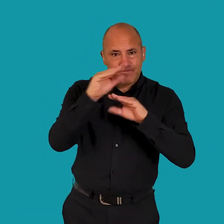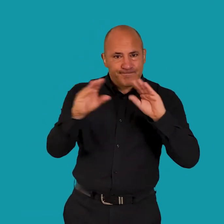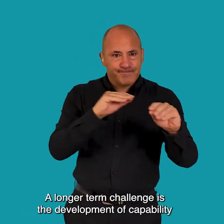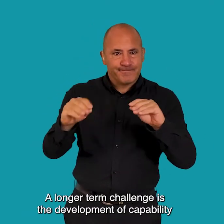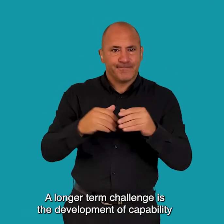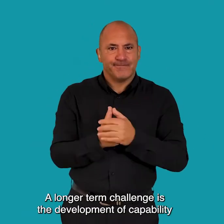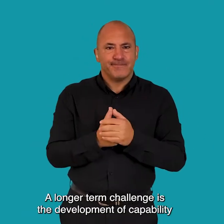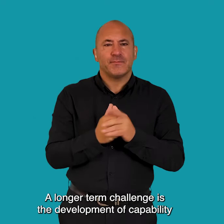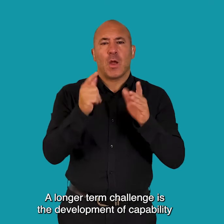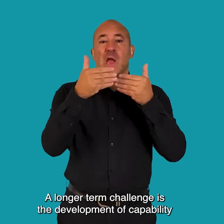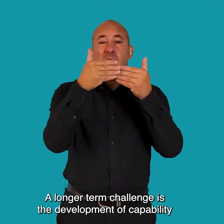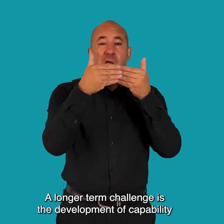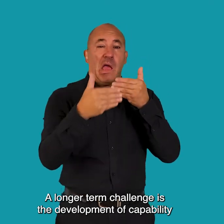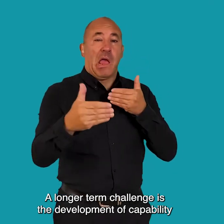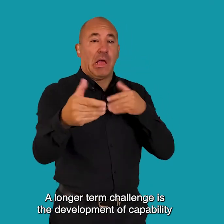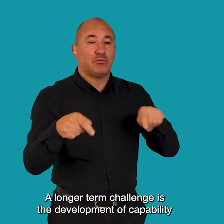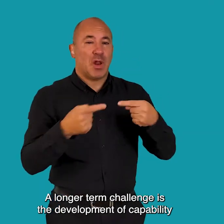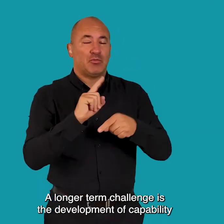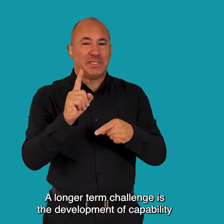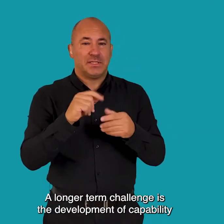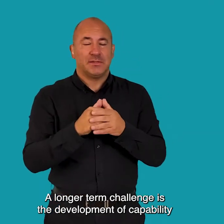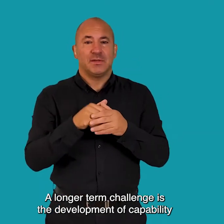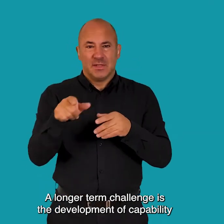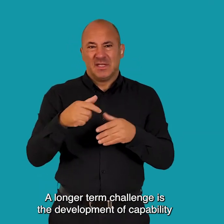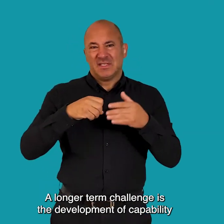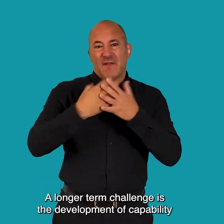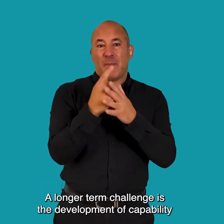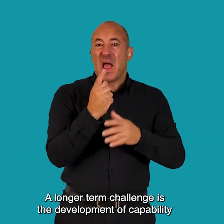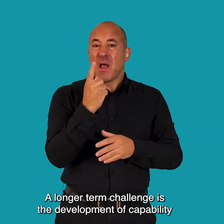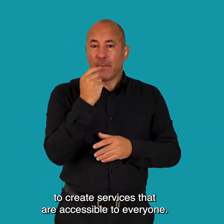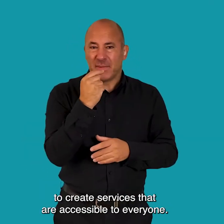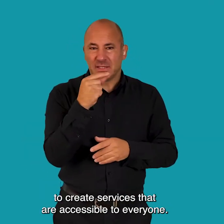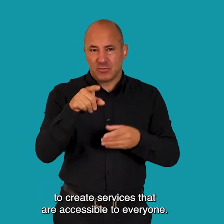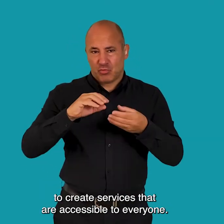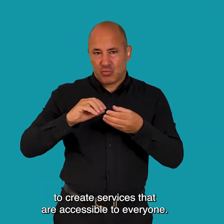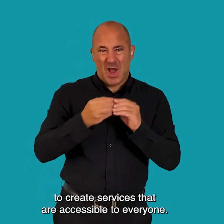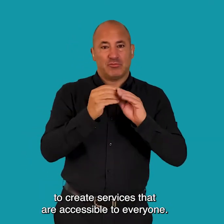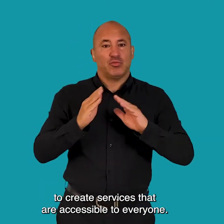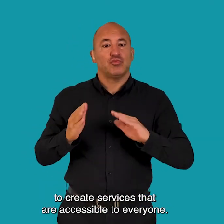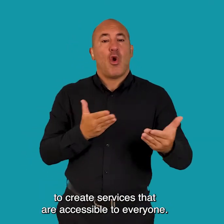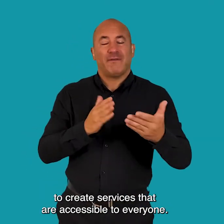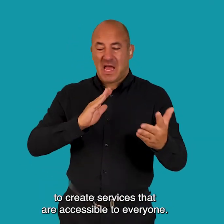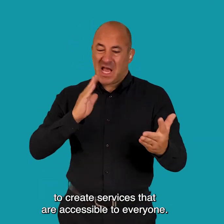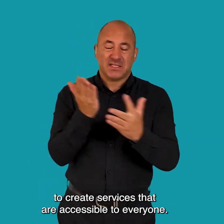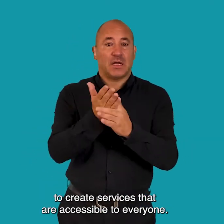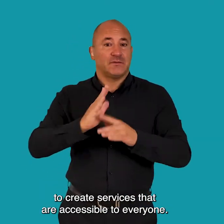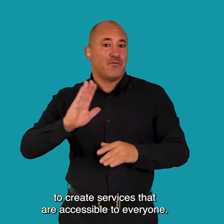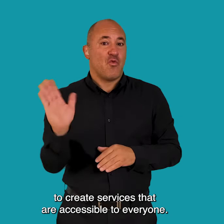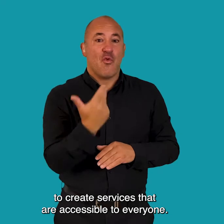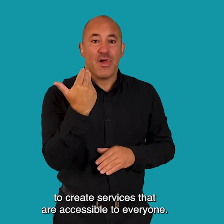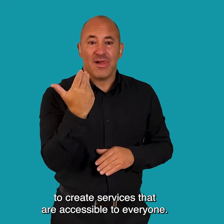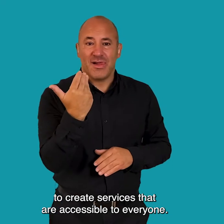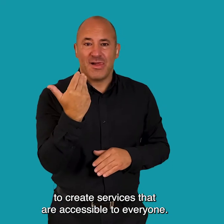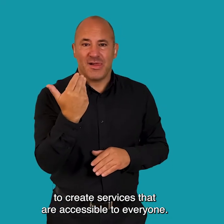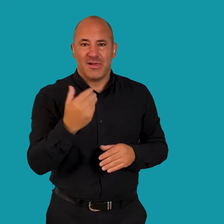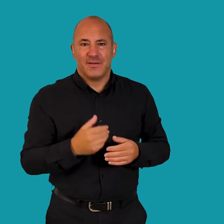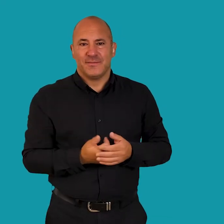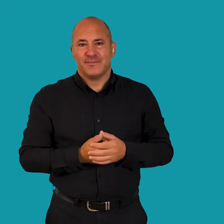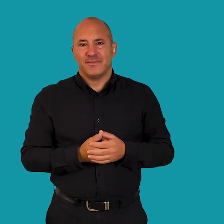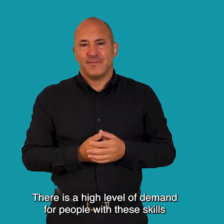A longer-term challenge is the development of capability to create services that are accessible to everyone. There